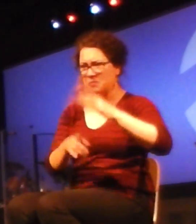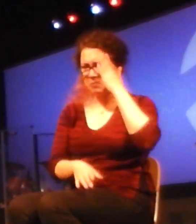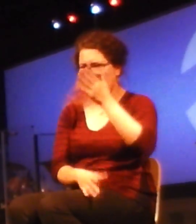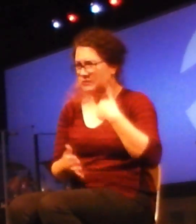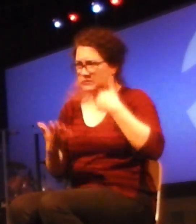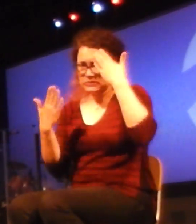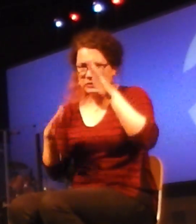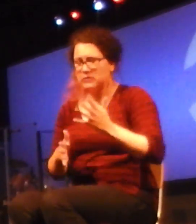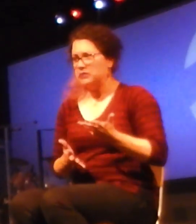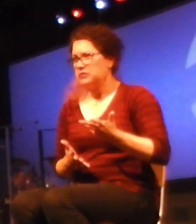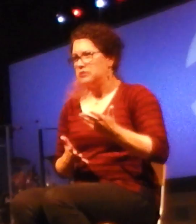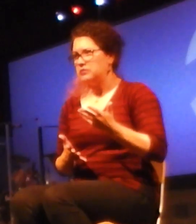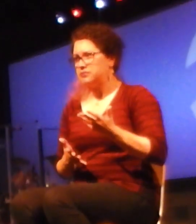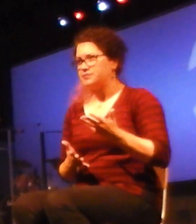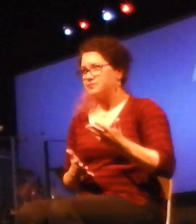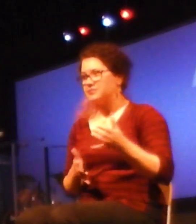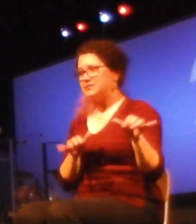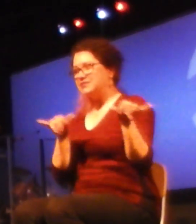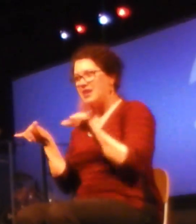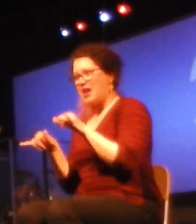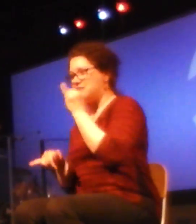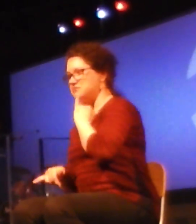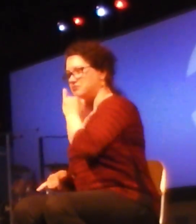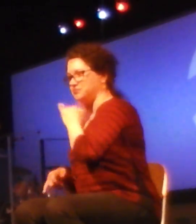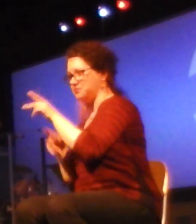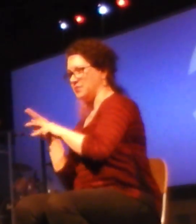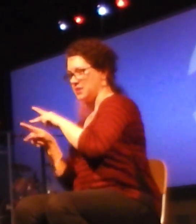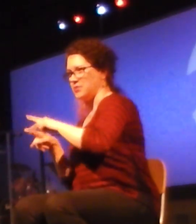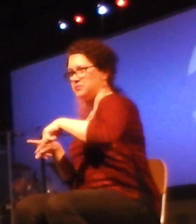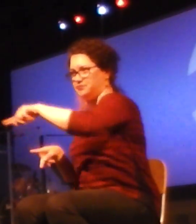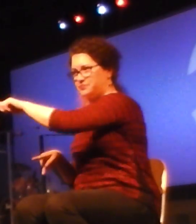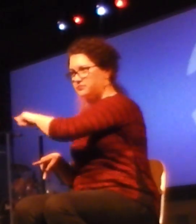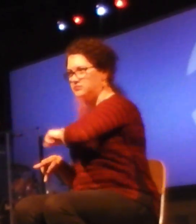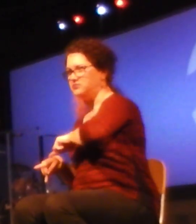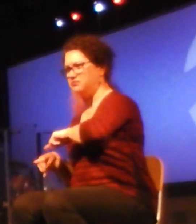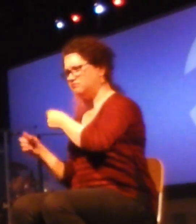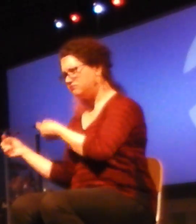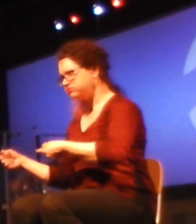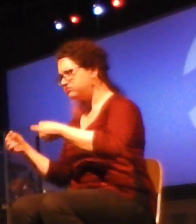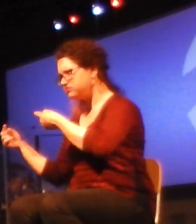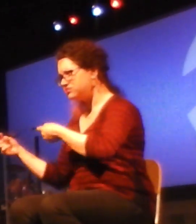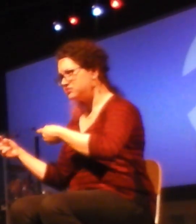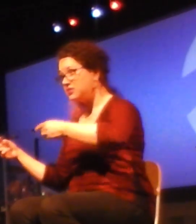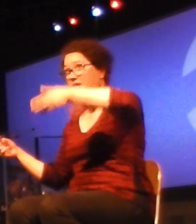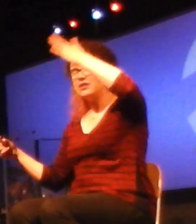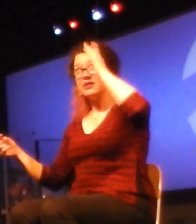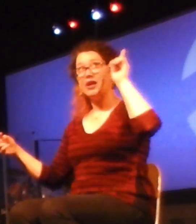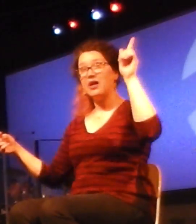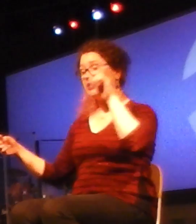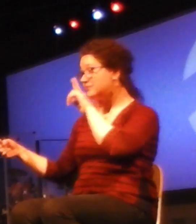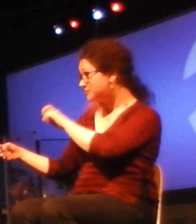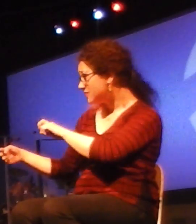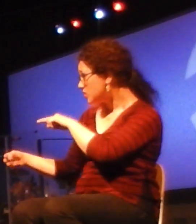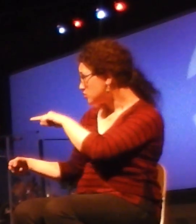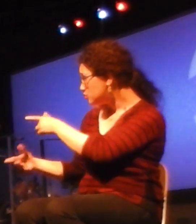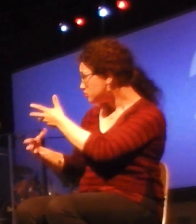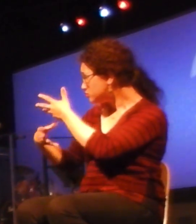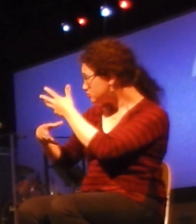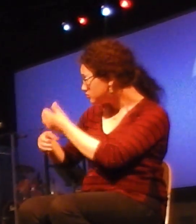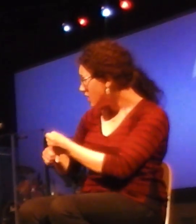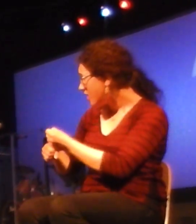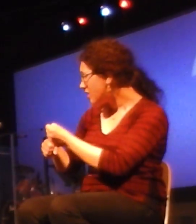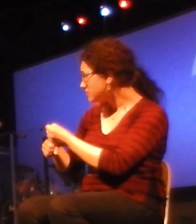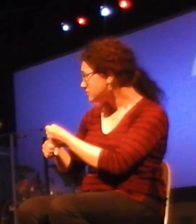Israelites, in this moment, are being asked by God, will you put your trust and your faith and your